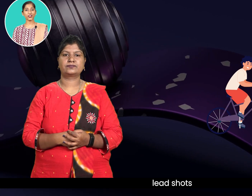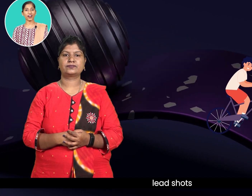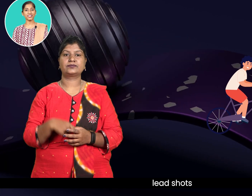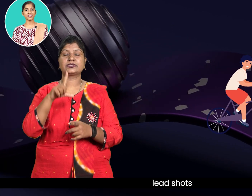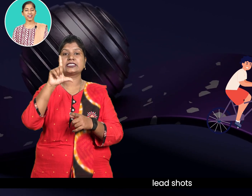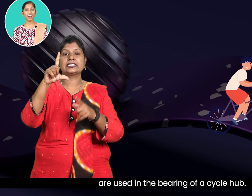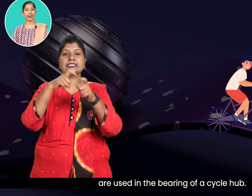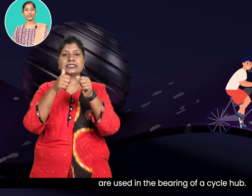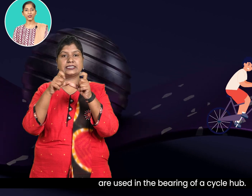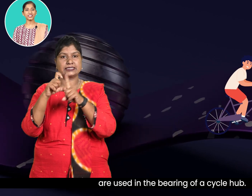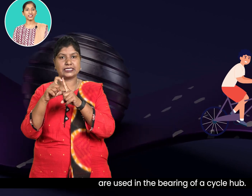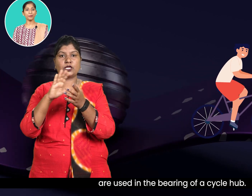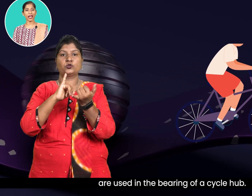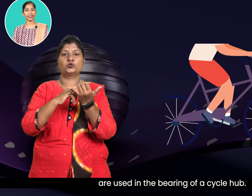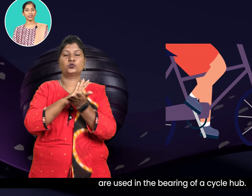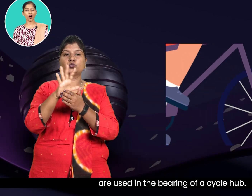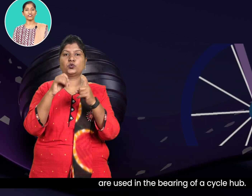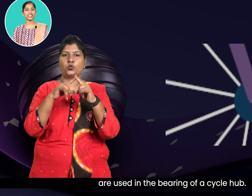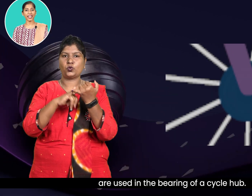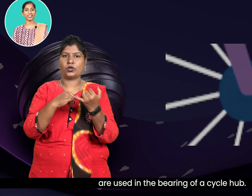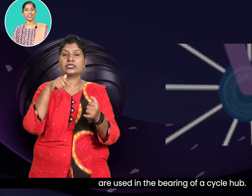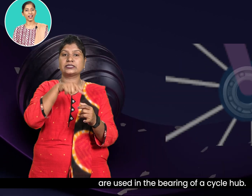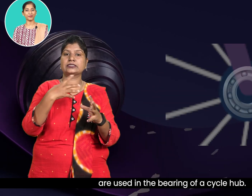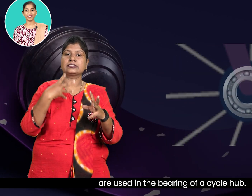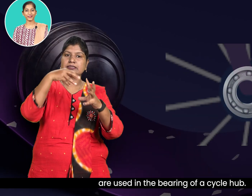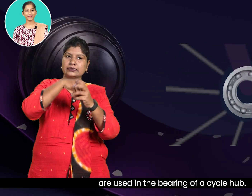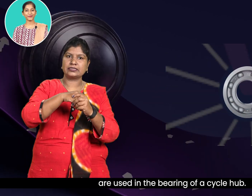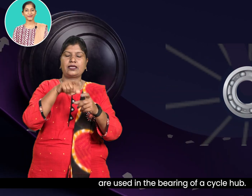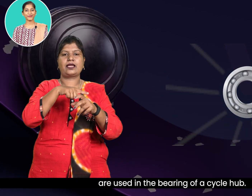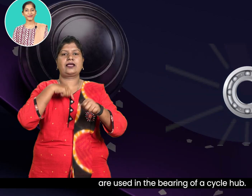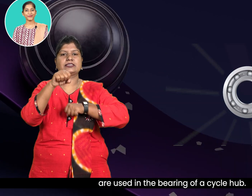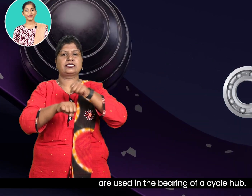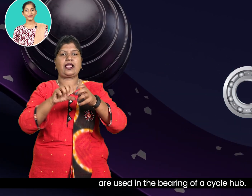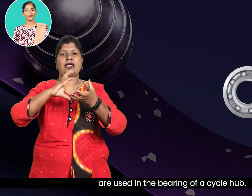lead shots are used in the bearing of a cycle hub.